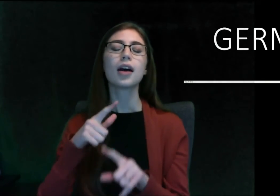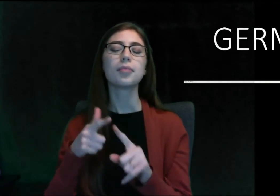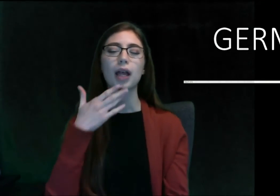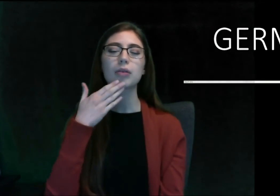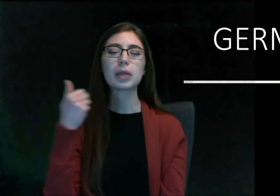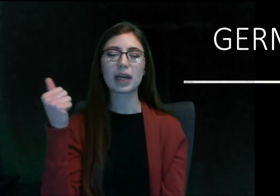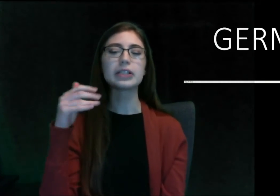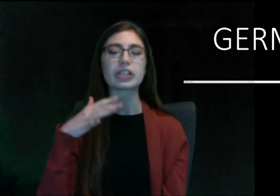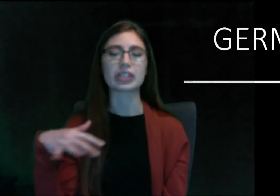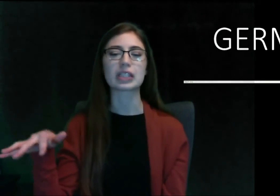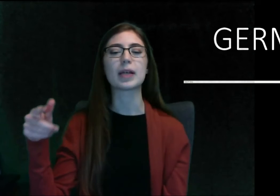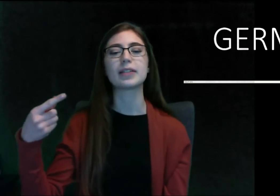But it would be better just to spell it.